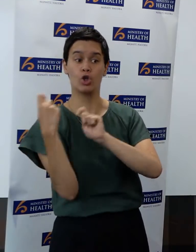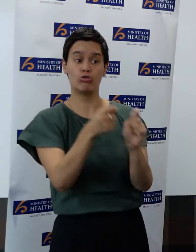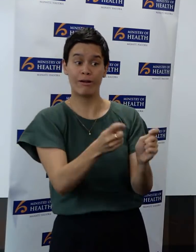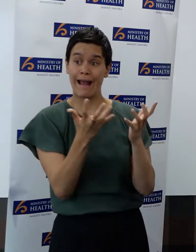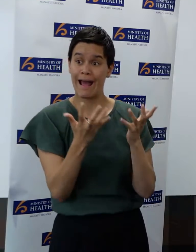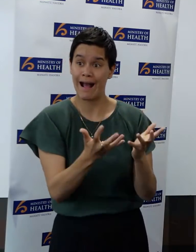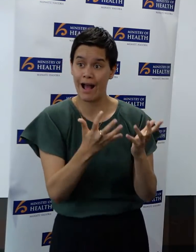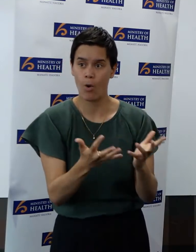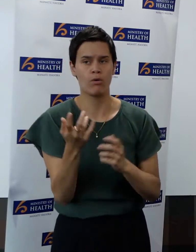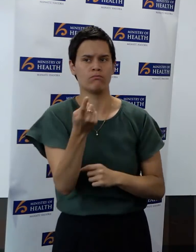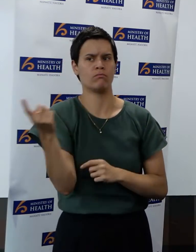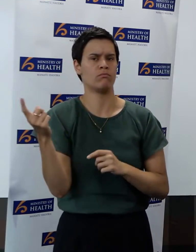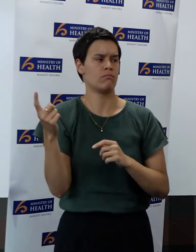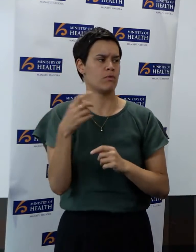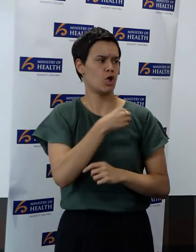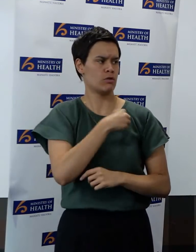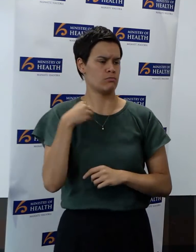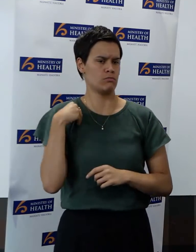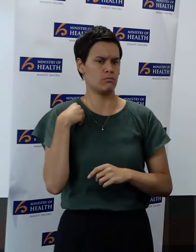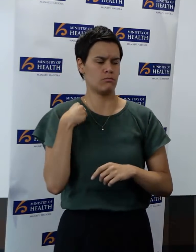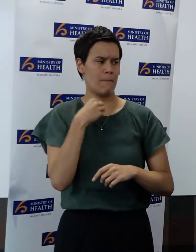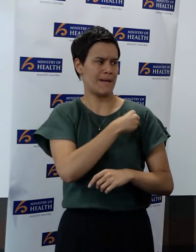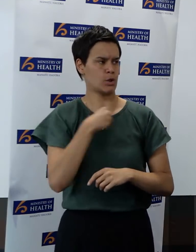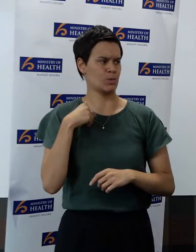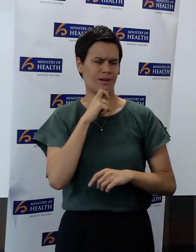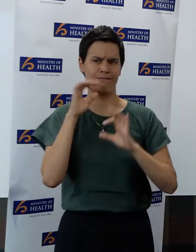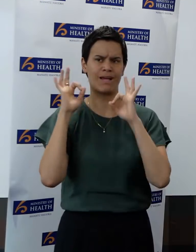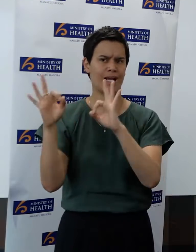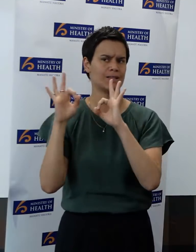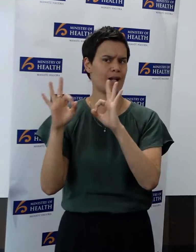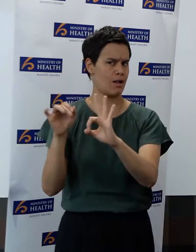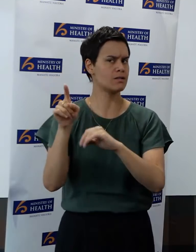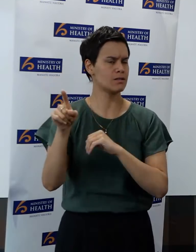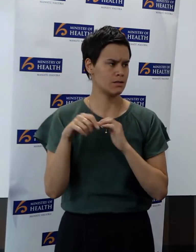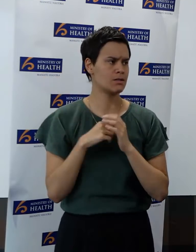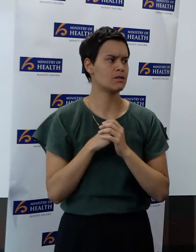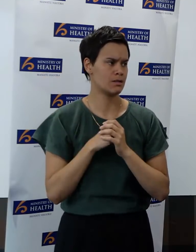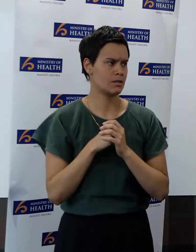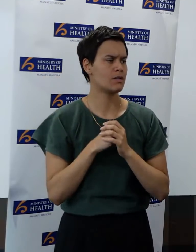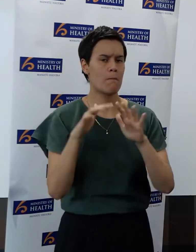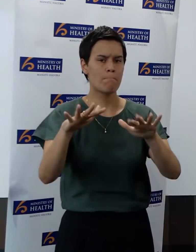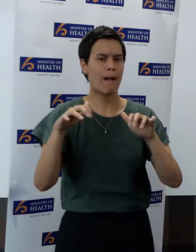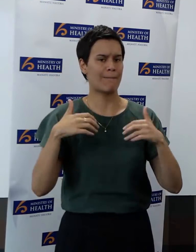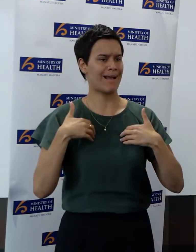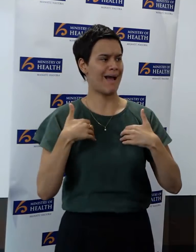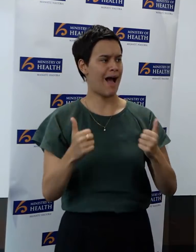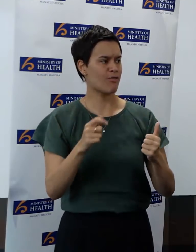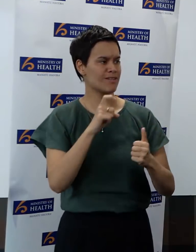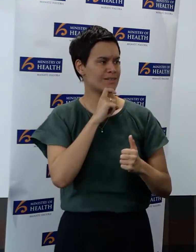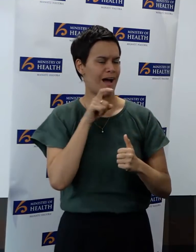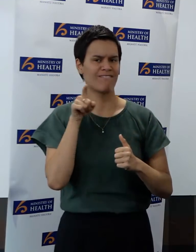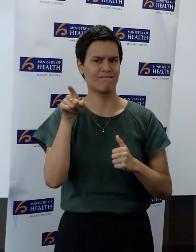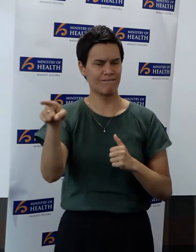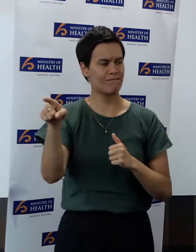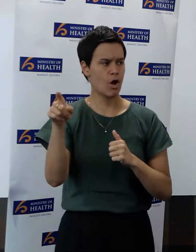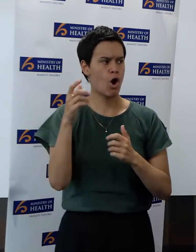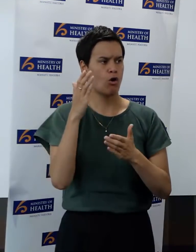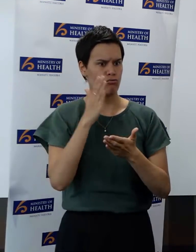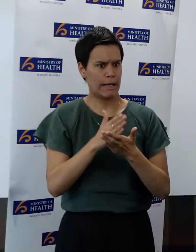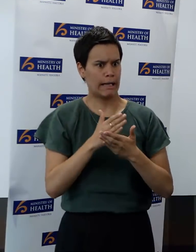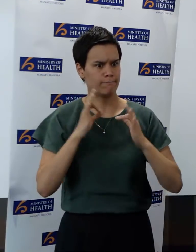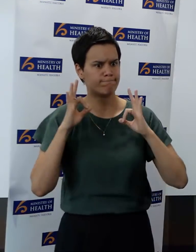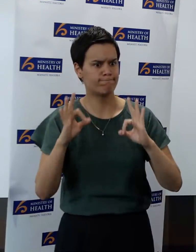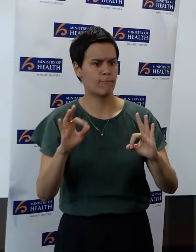excellent on that. And our public health units, of course, are very used to and very good at contact tracing and putting in place appropriate measures